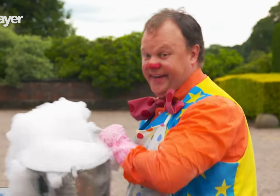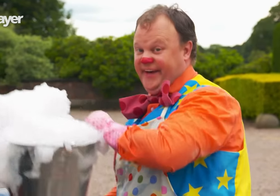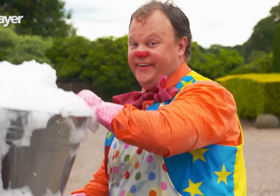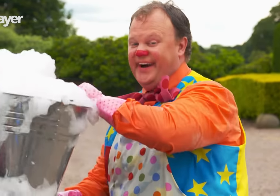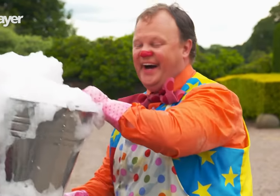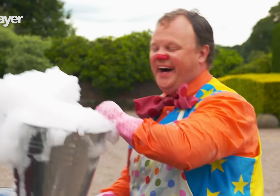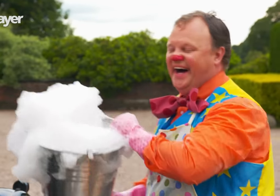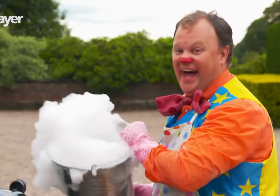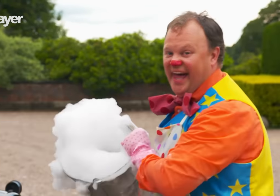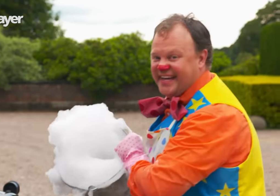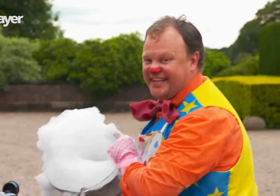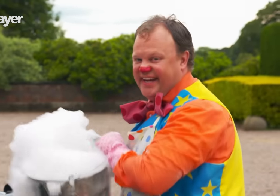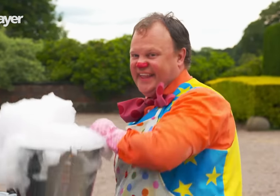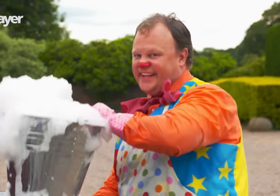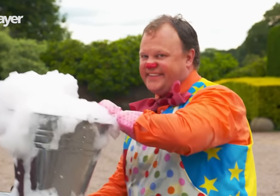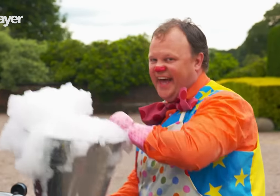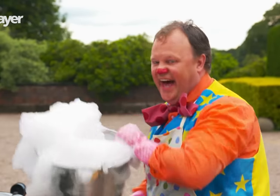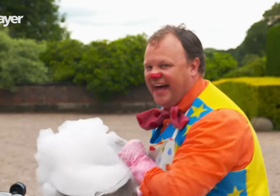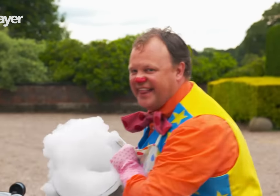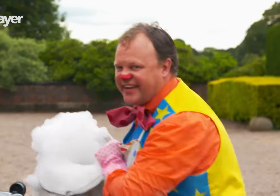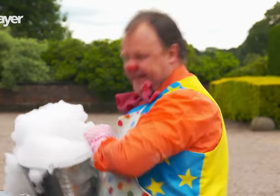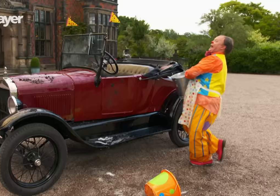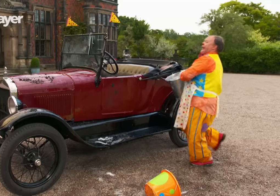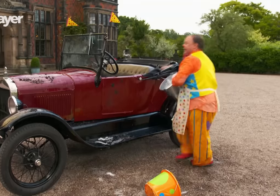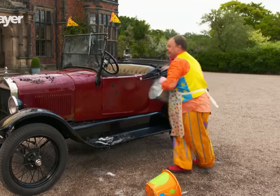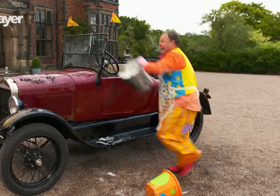One, two. I can do this. Three.